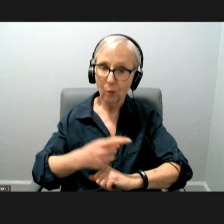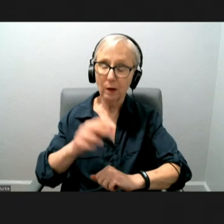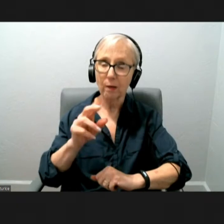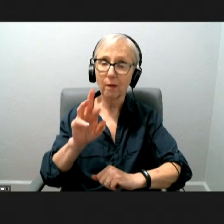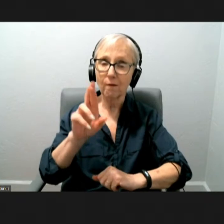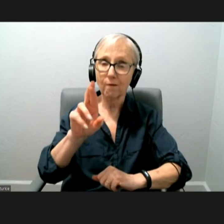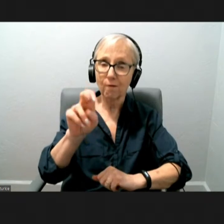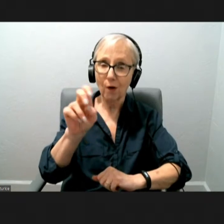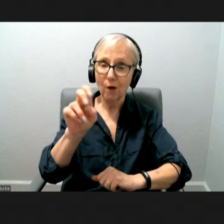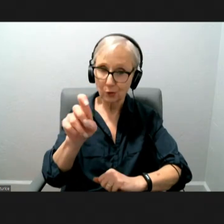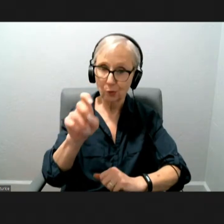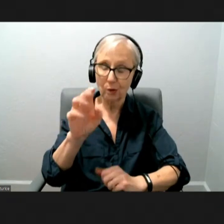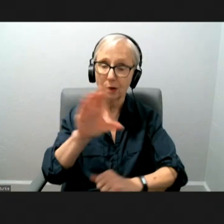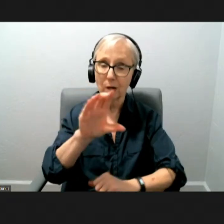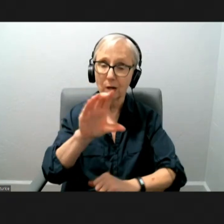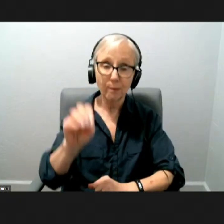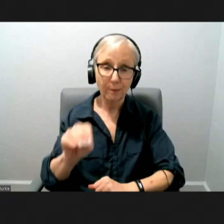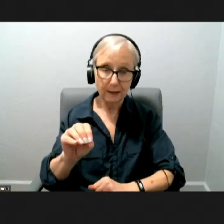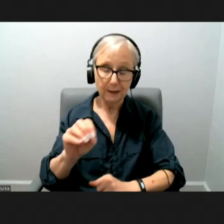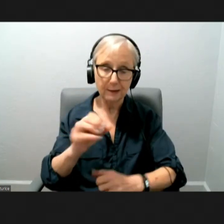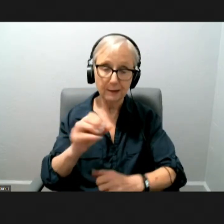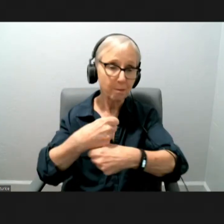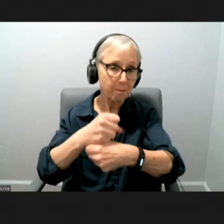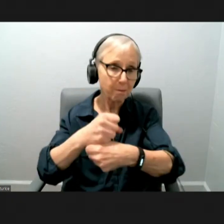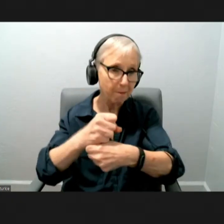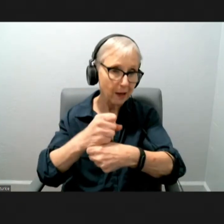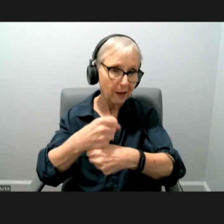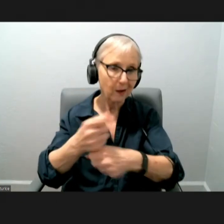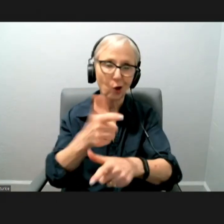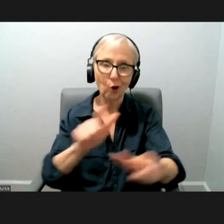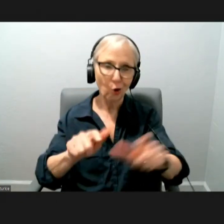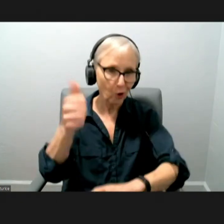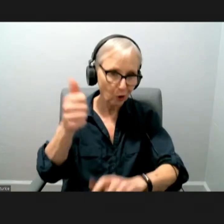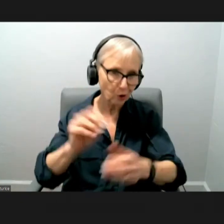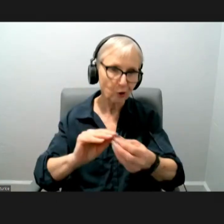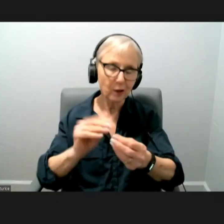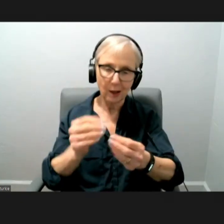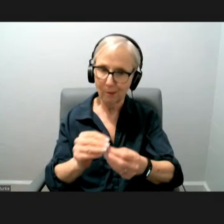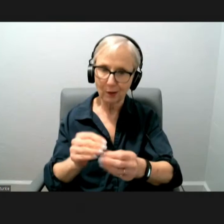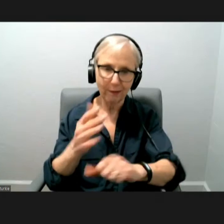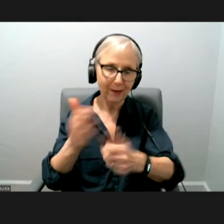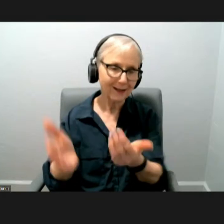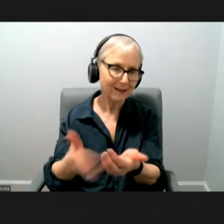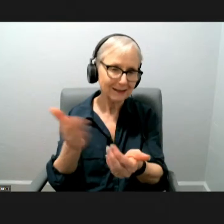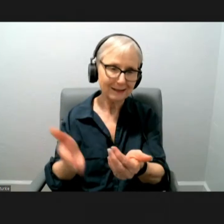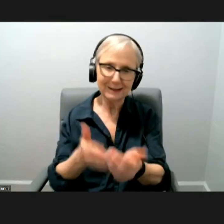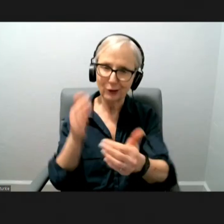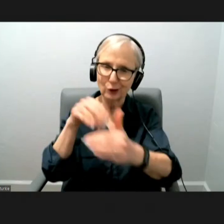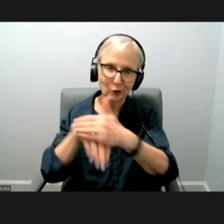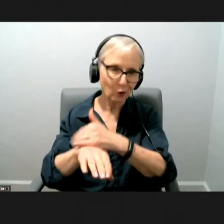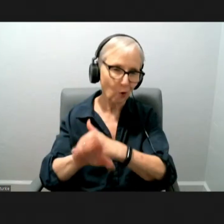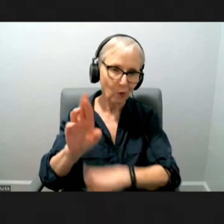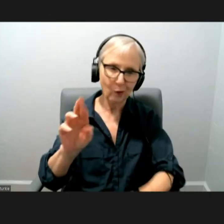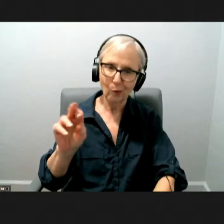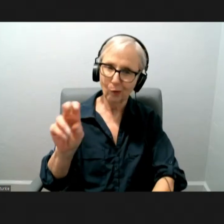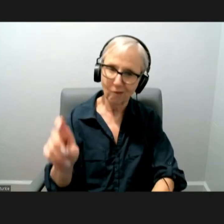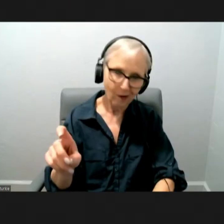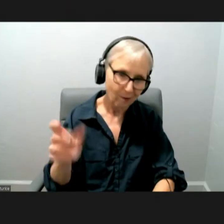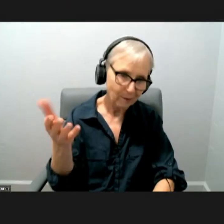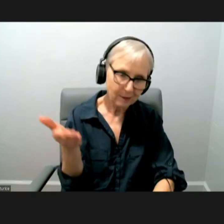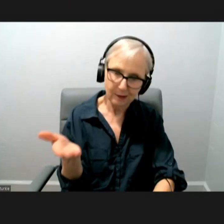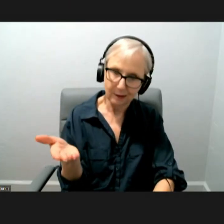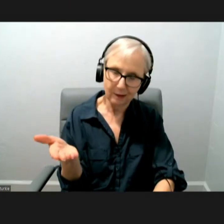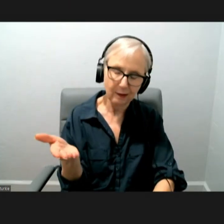producing large numbers, and these are highly available in pharmacies prescribed by local physicians.